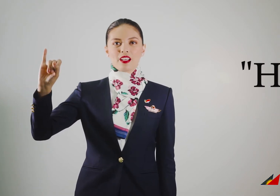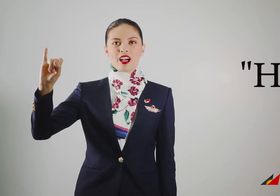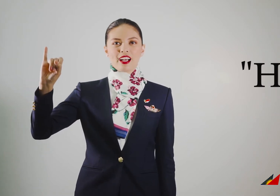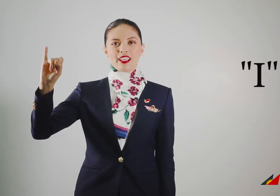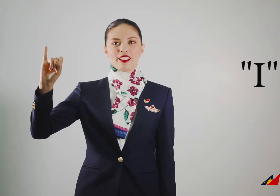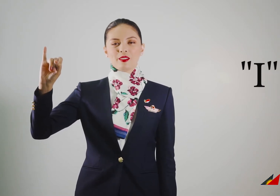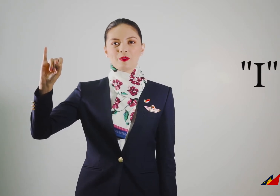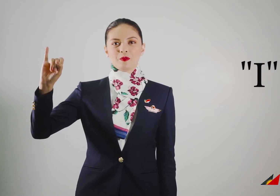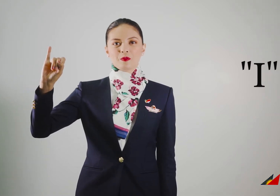I,